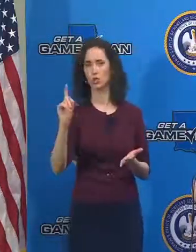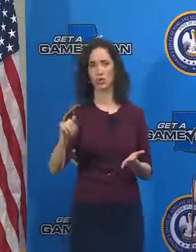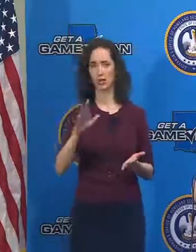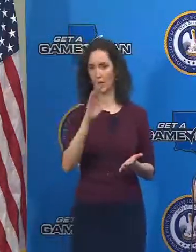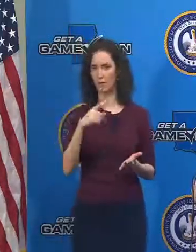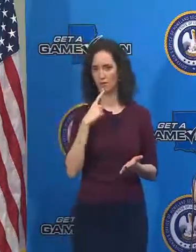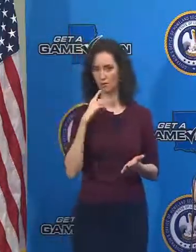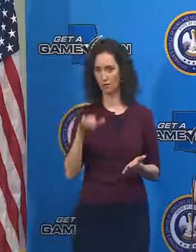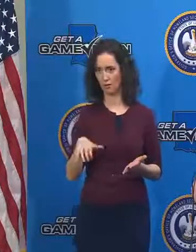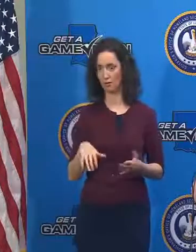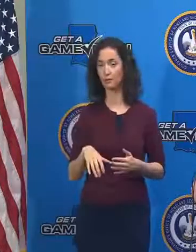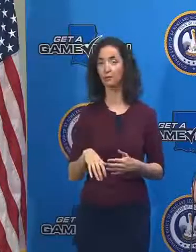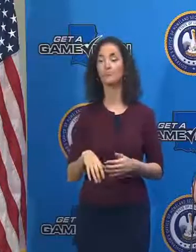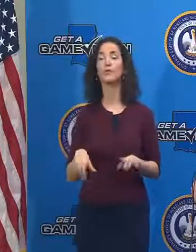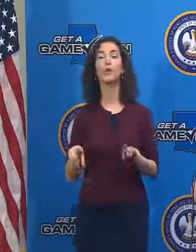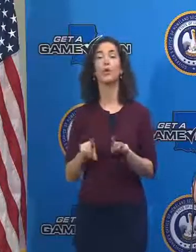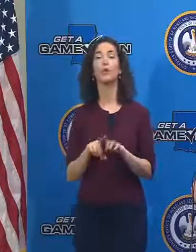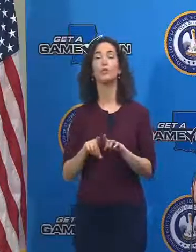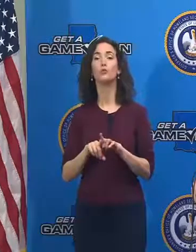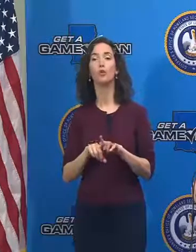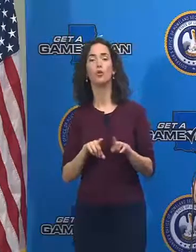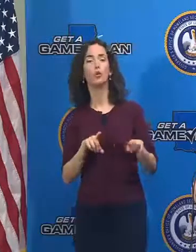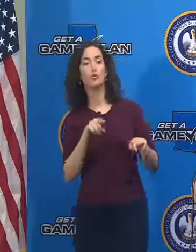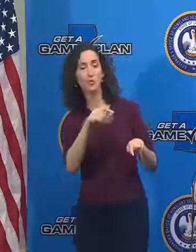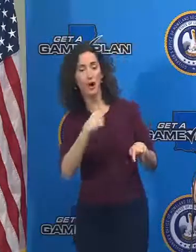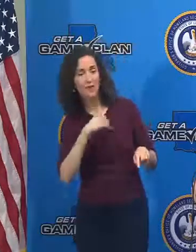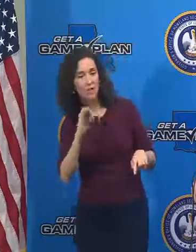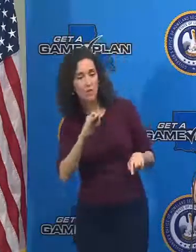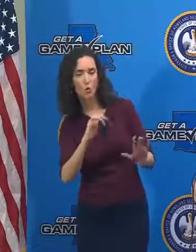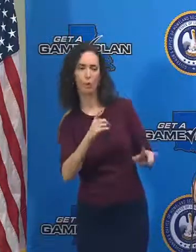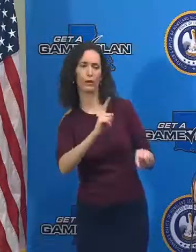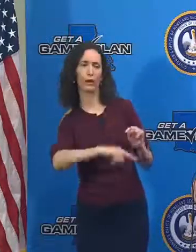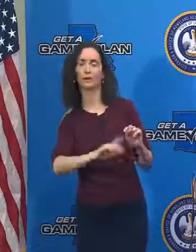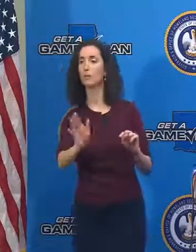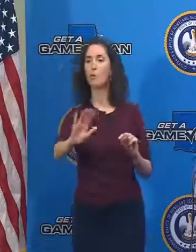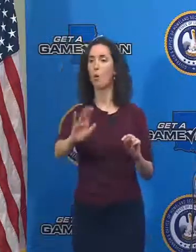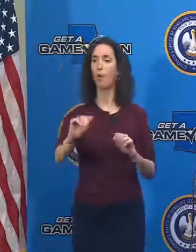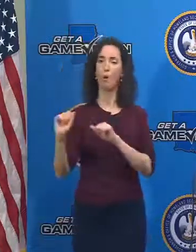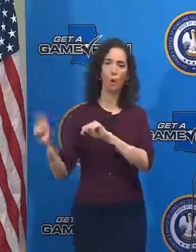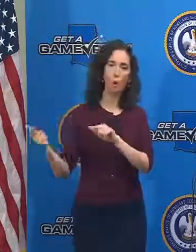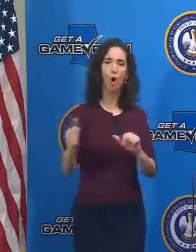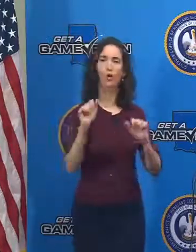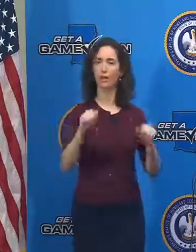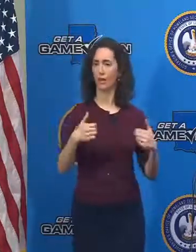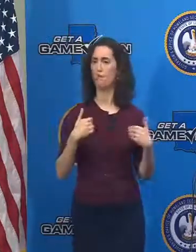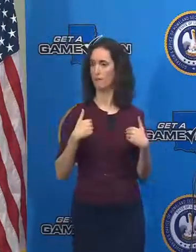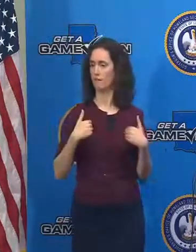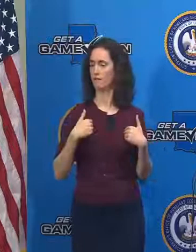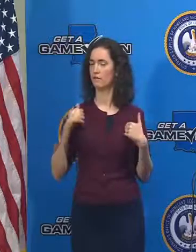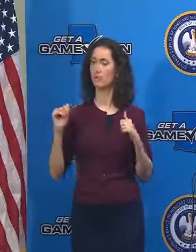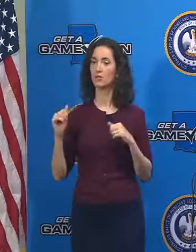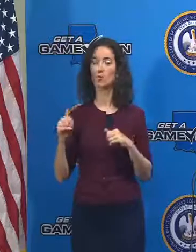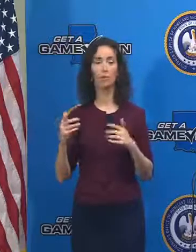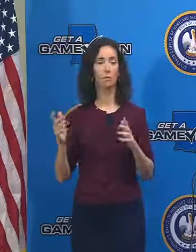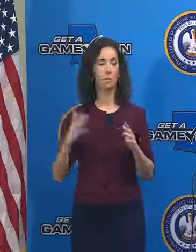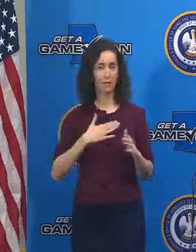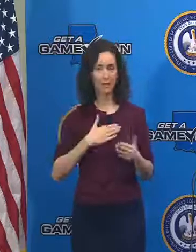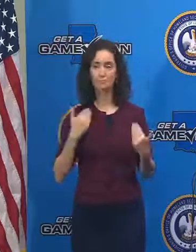it is not contingent upon whether or not you have homeowners insurance. So we encourage people to participate in the